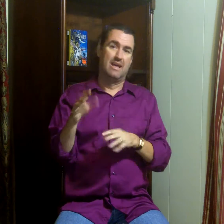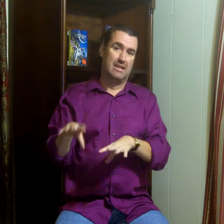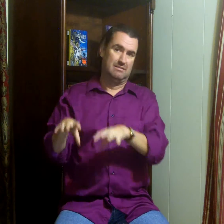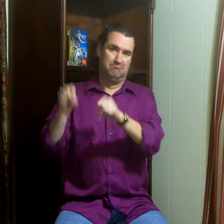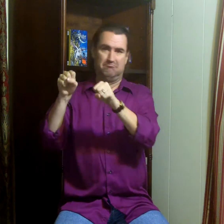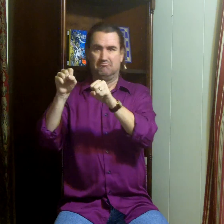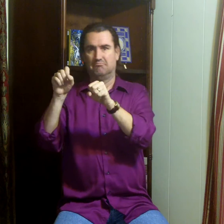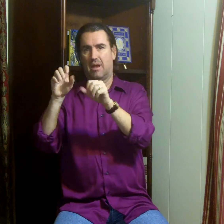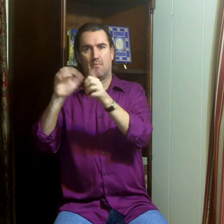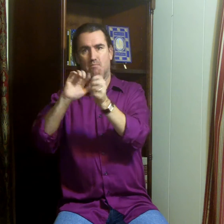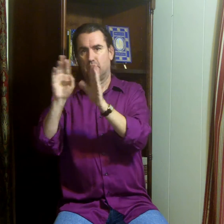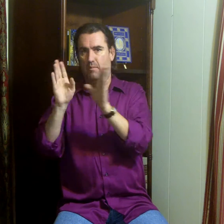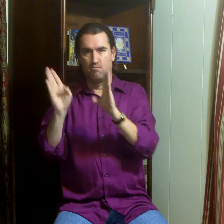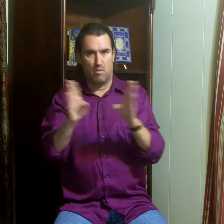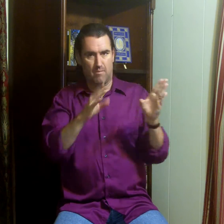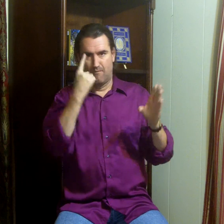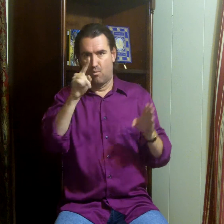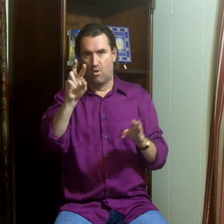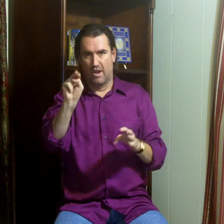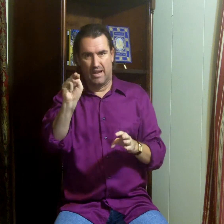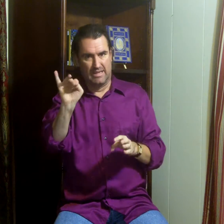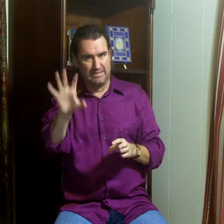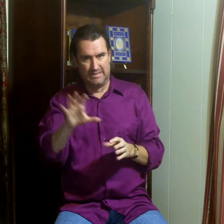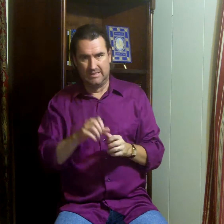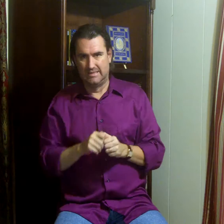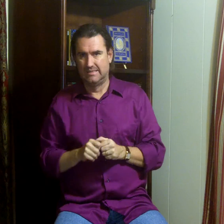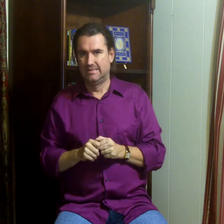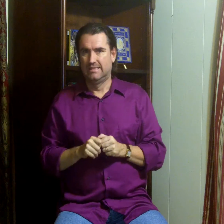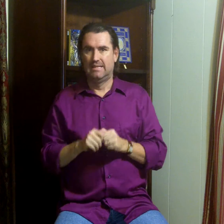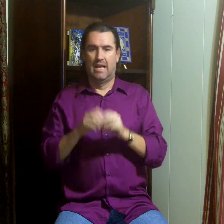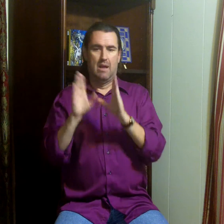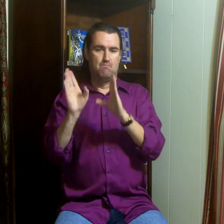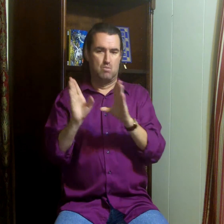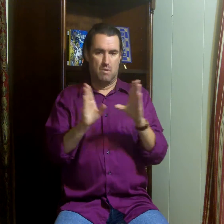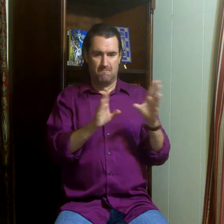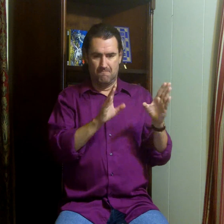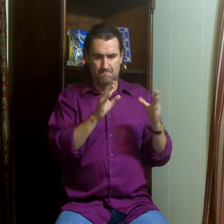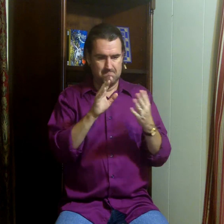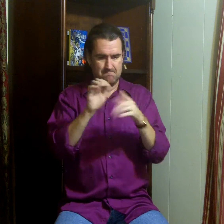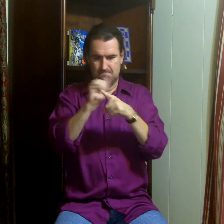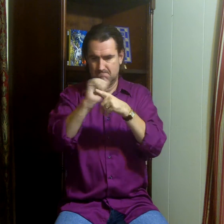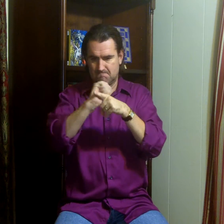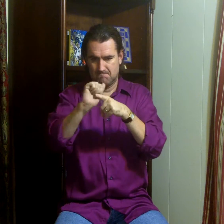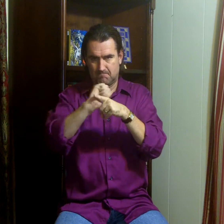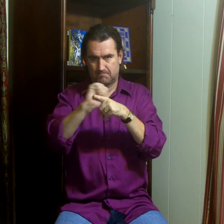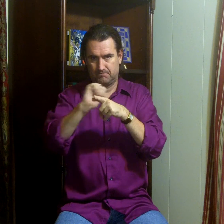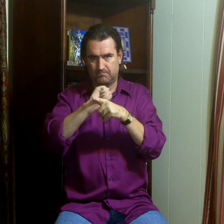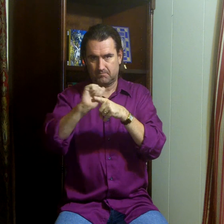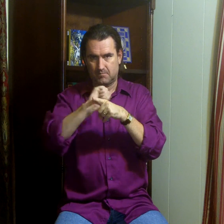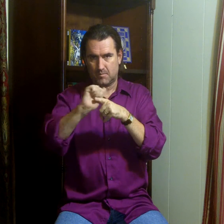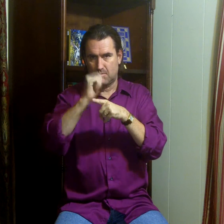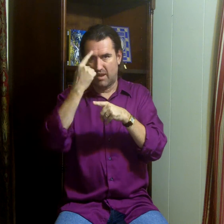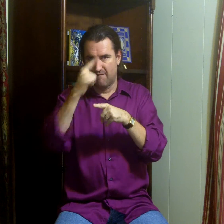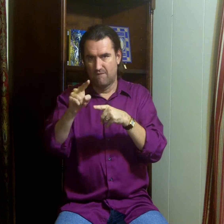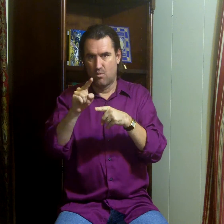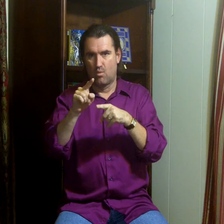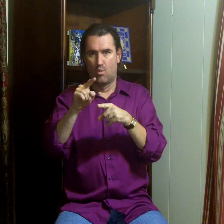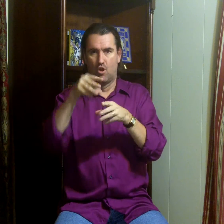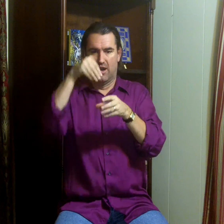which is the NIC test, prepping for in-house evaluations, because a lot of times schools or